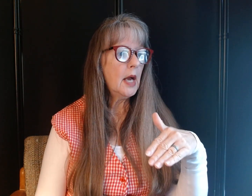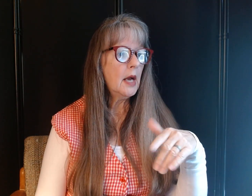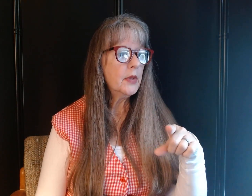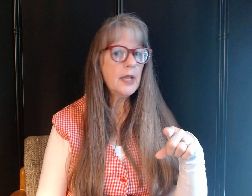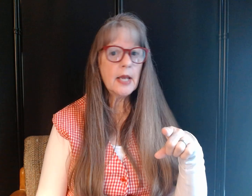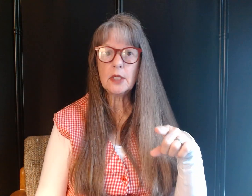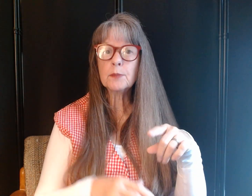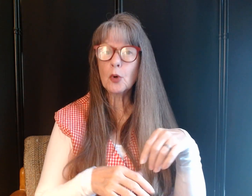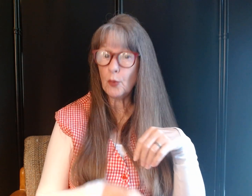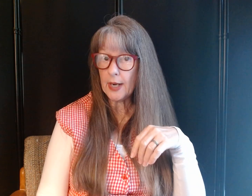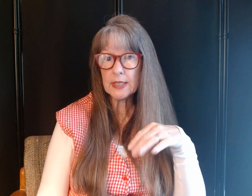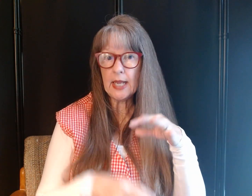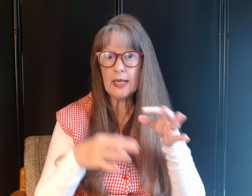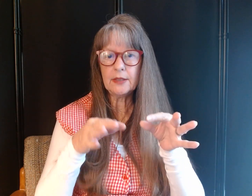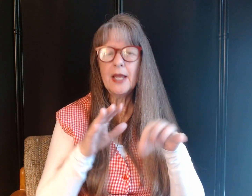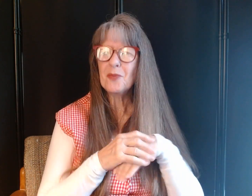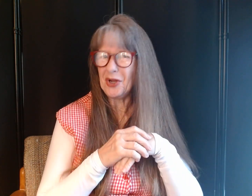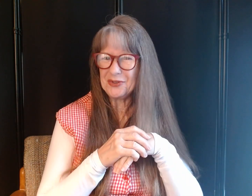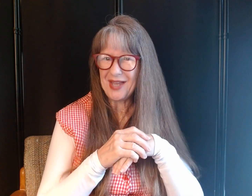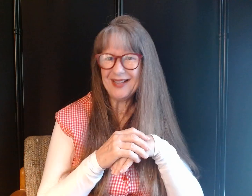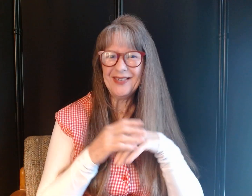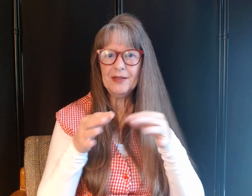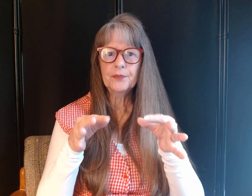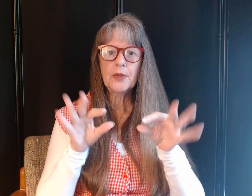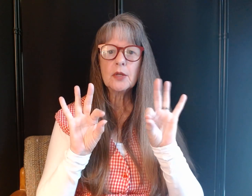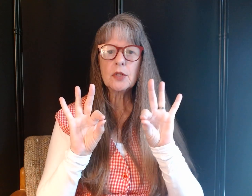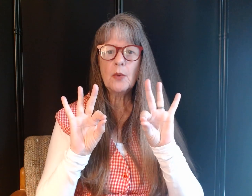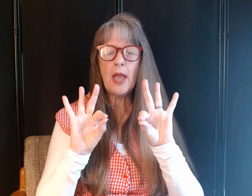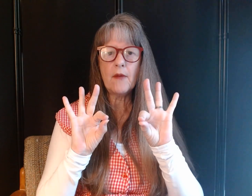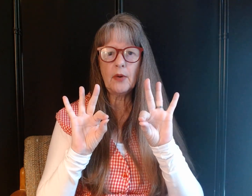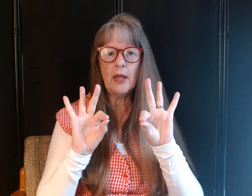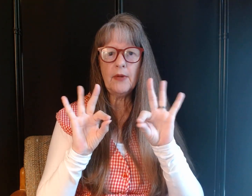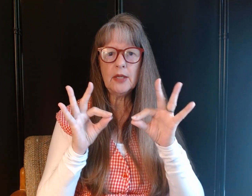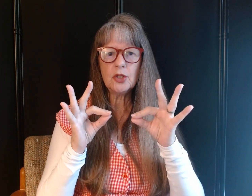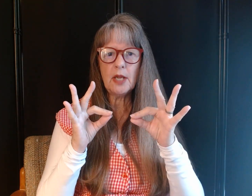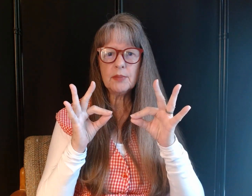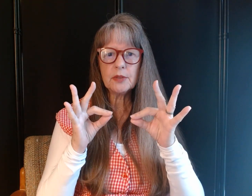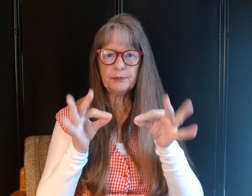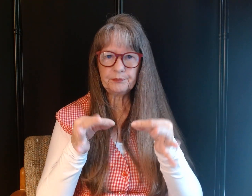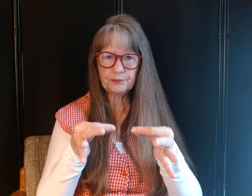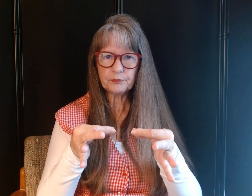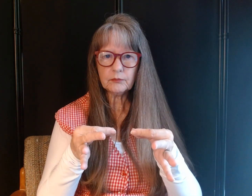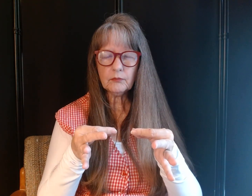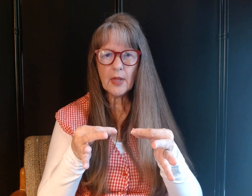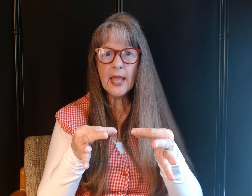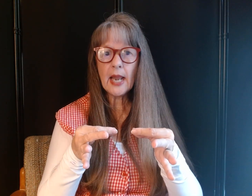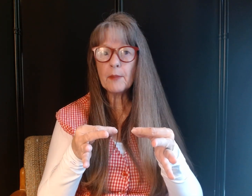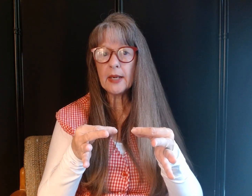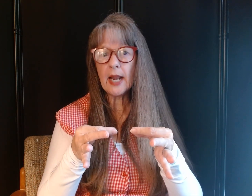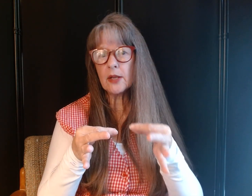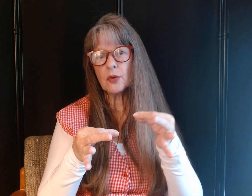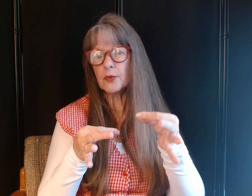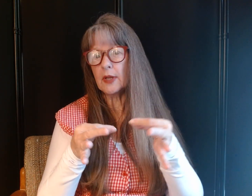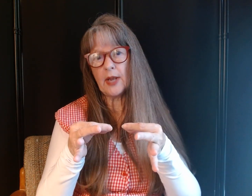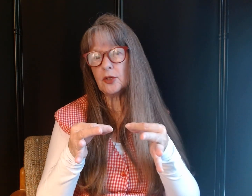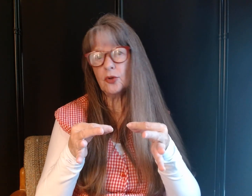The next is procrastinate. We all do that, right? So we have our F hand shapes, and I'm right-handed. So if you're left-handed, you do the